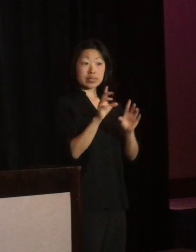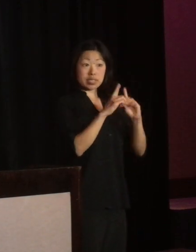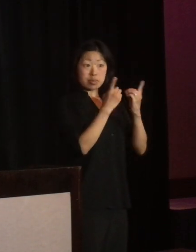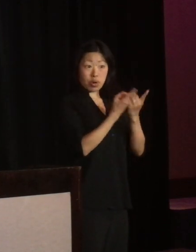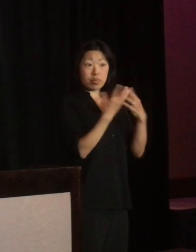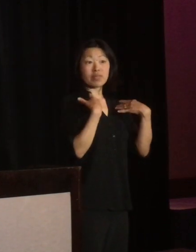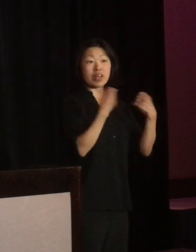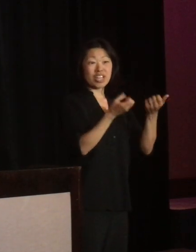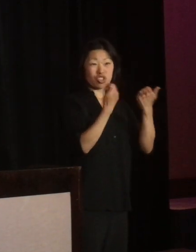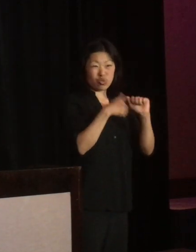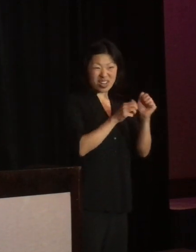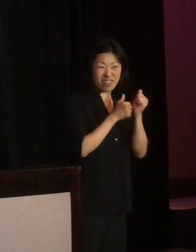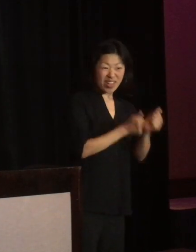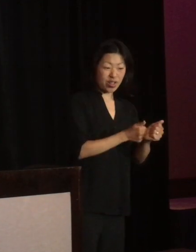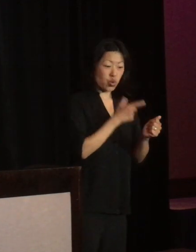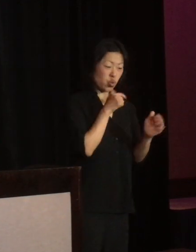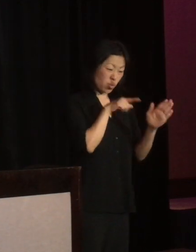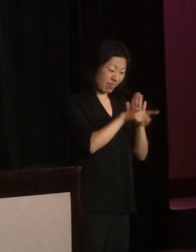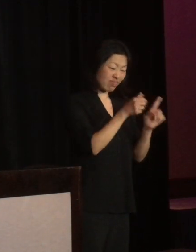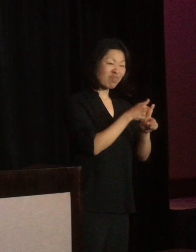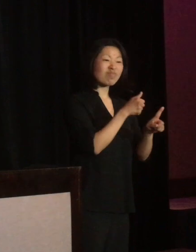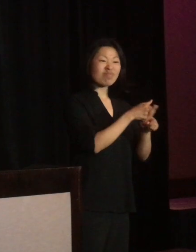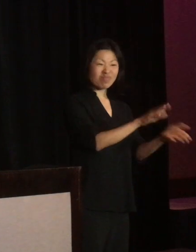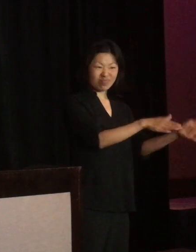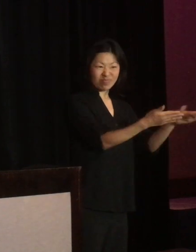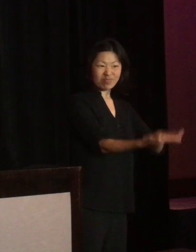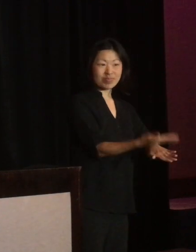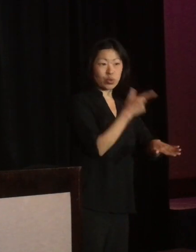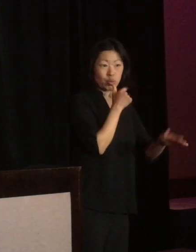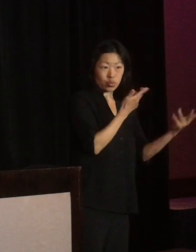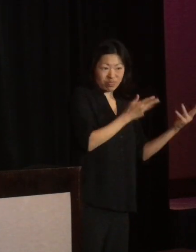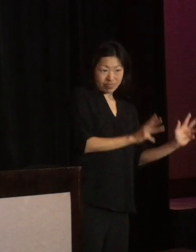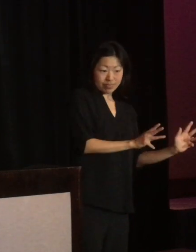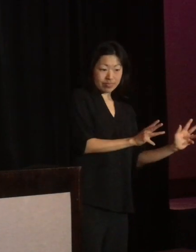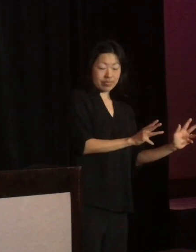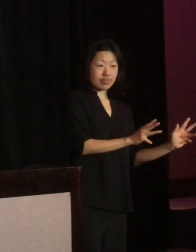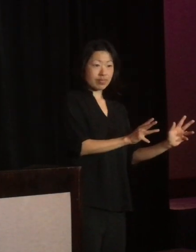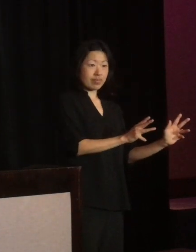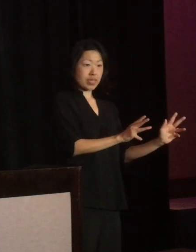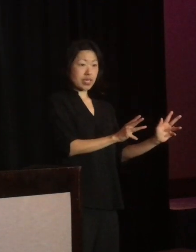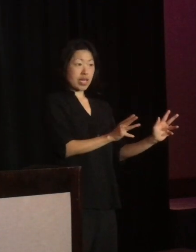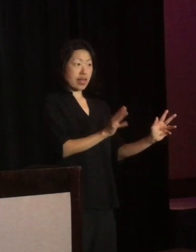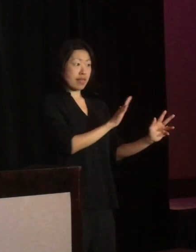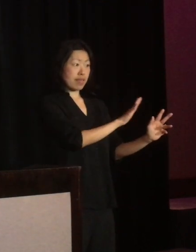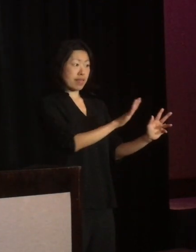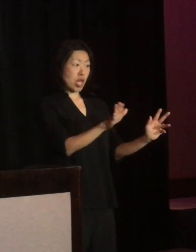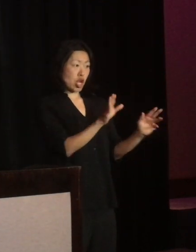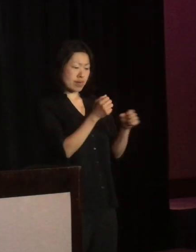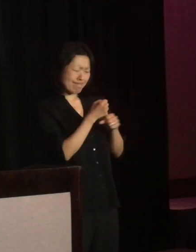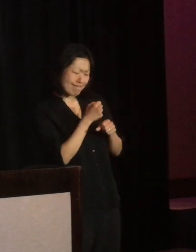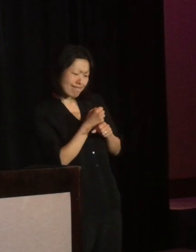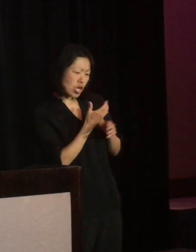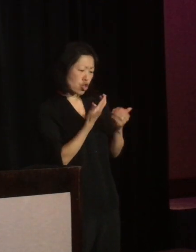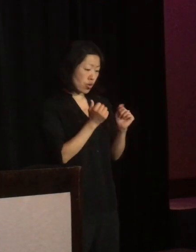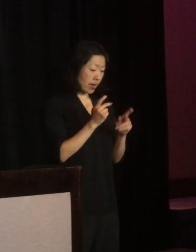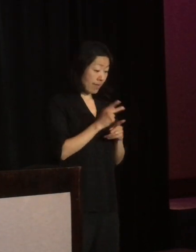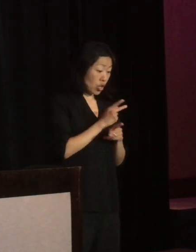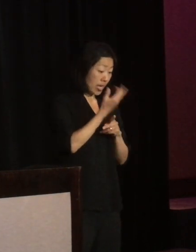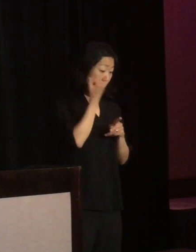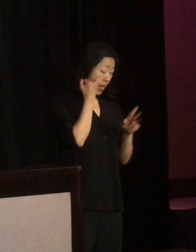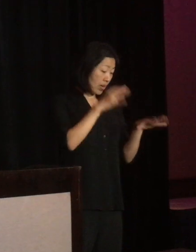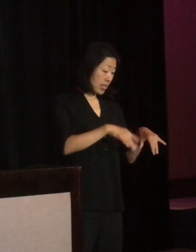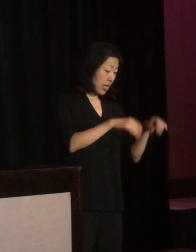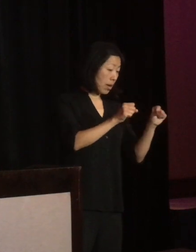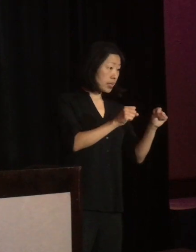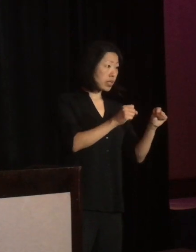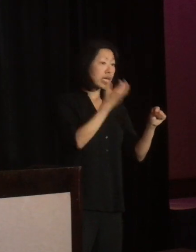actually, as a result of our work, they started tracking in their death statistics if a person was adopted or not as a variable